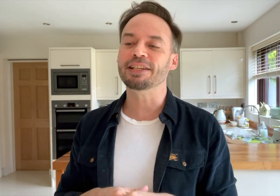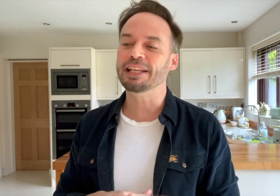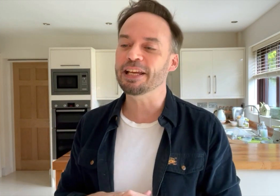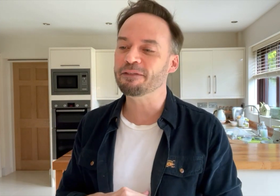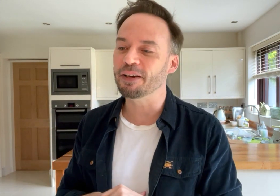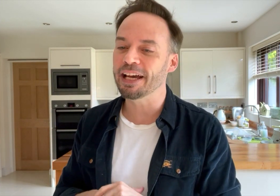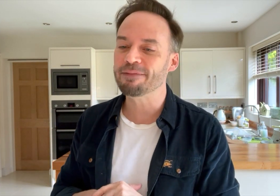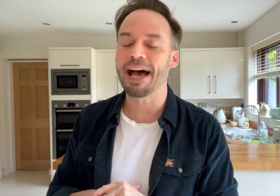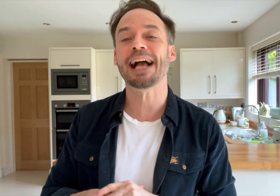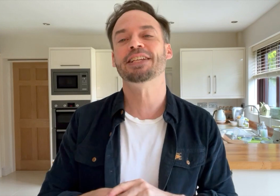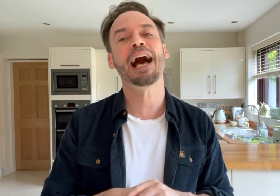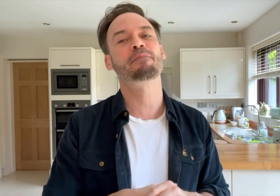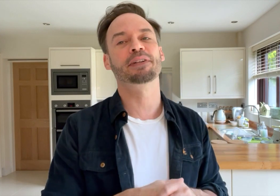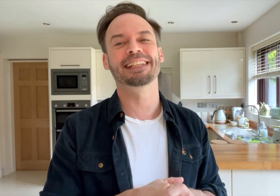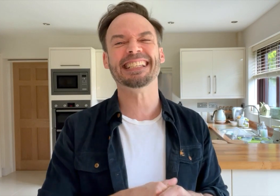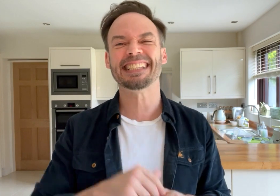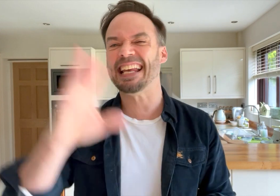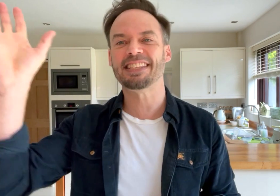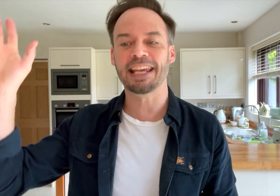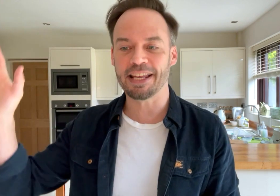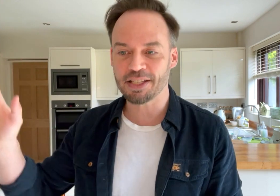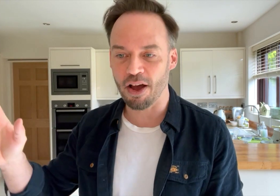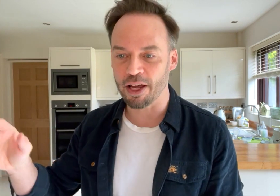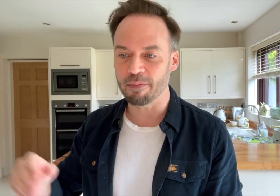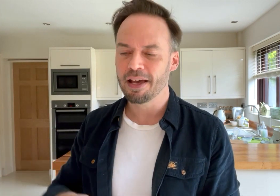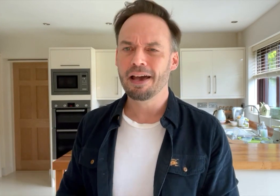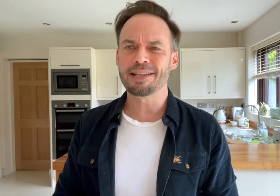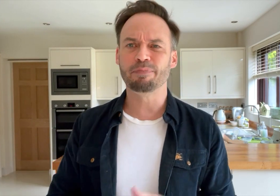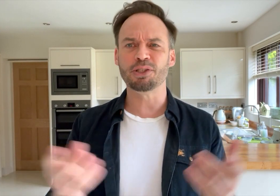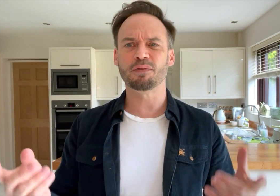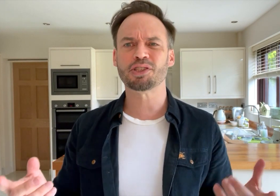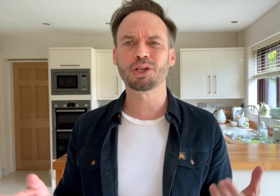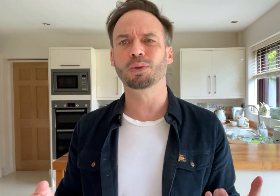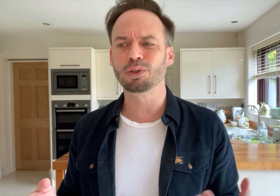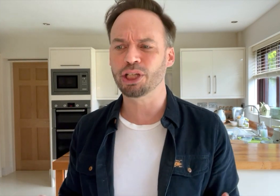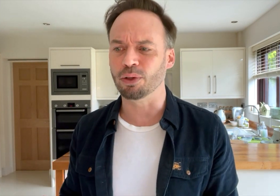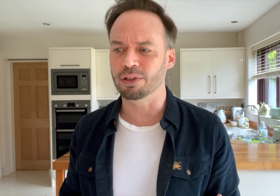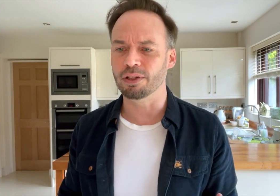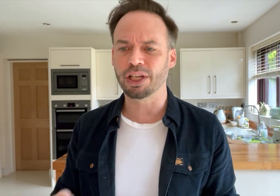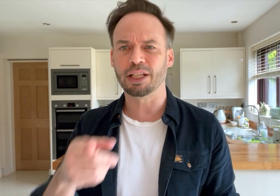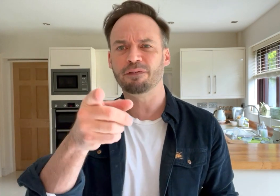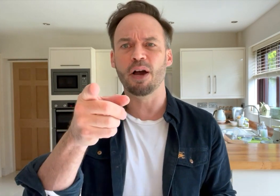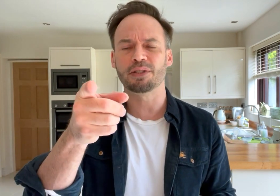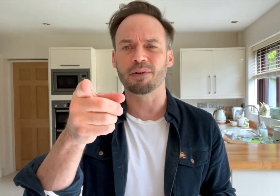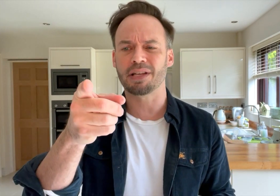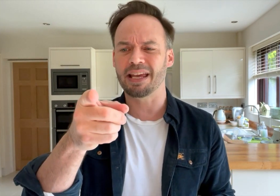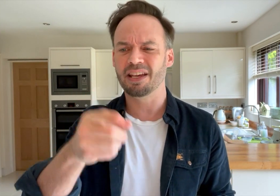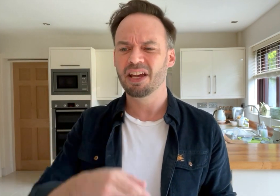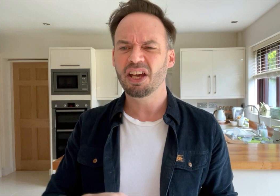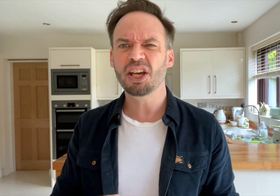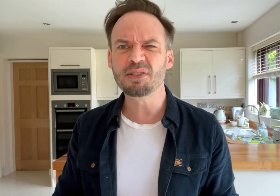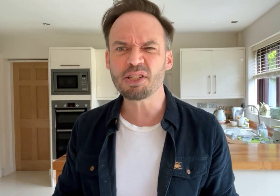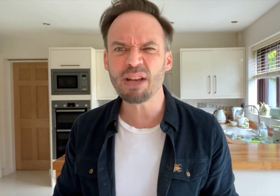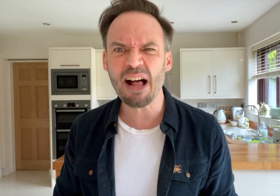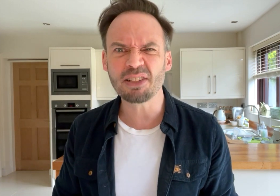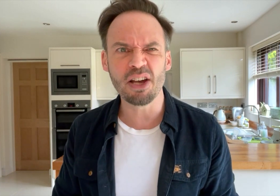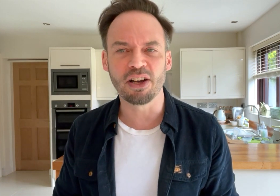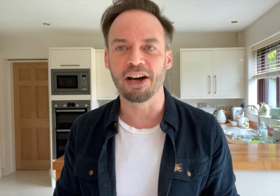if if that actually happened and in 60 years time as a bunch of school children looking at the photo saying who's this ronaldo guy